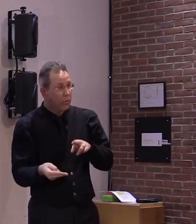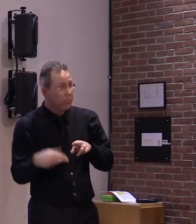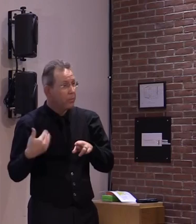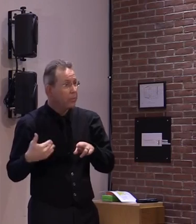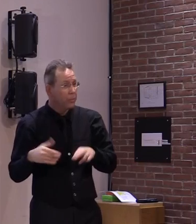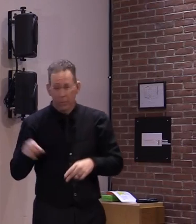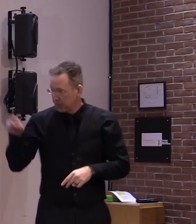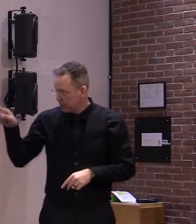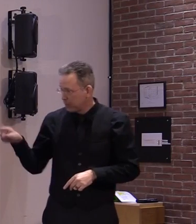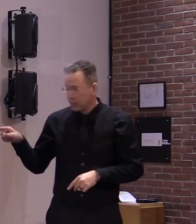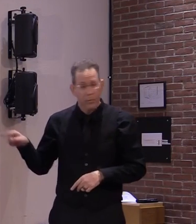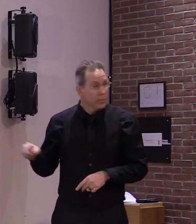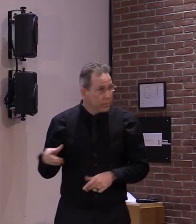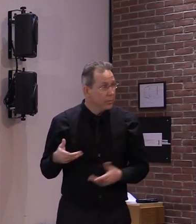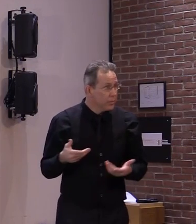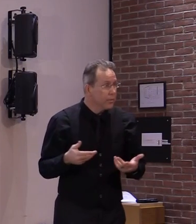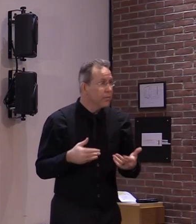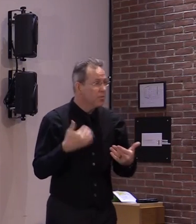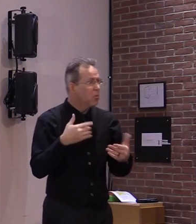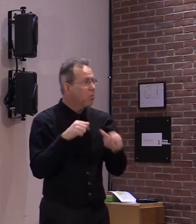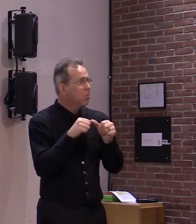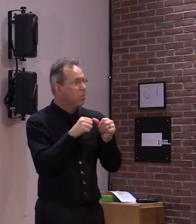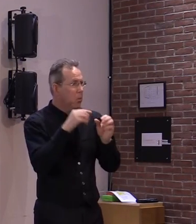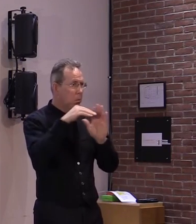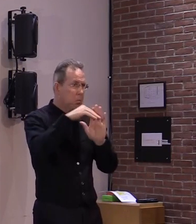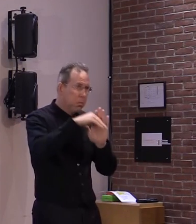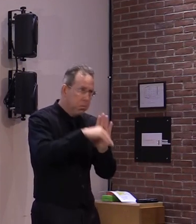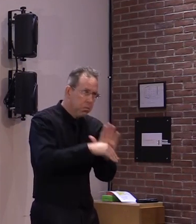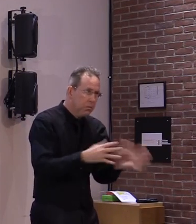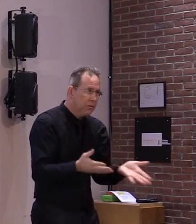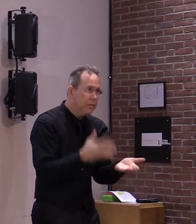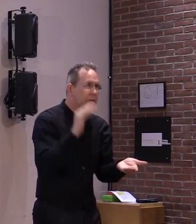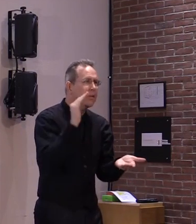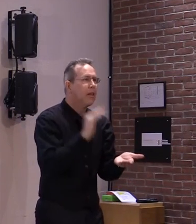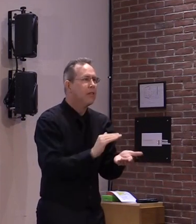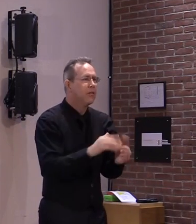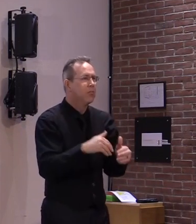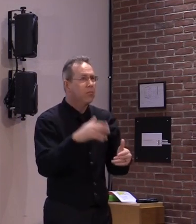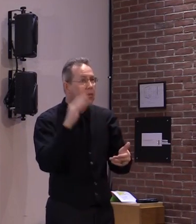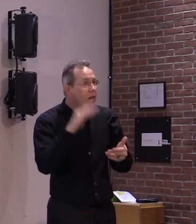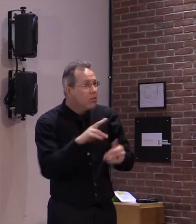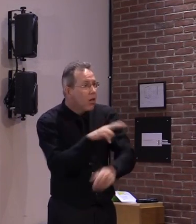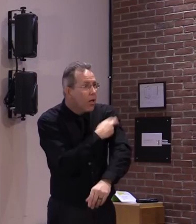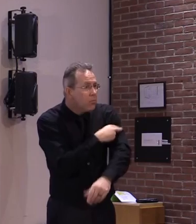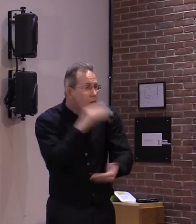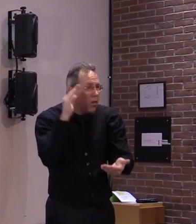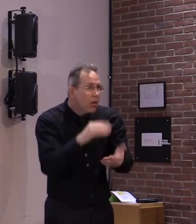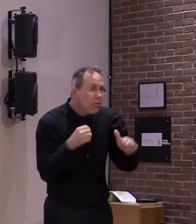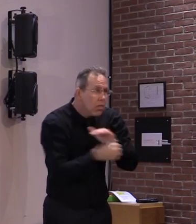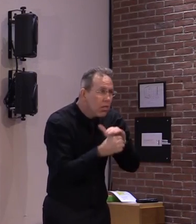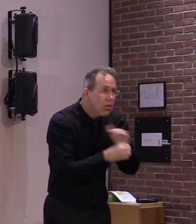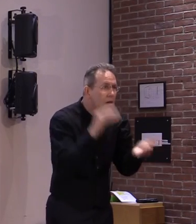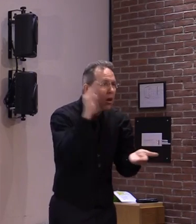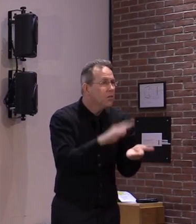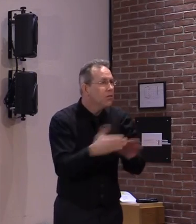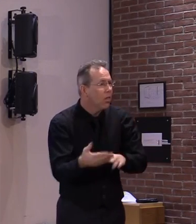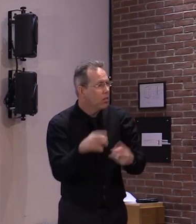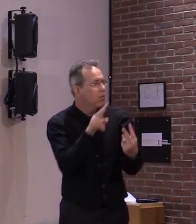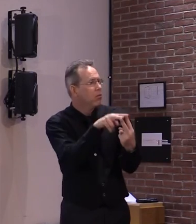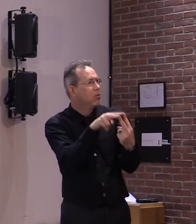their decline, we should anticipate seeing fewer hospitalizations and fewer deaths in the weeks